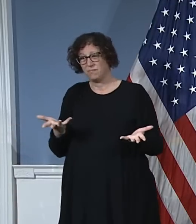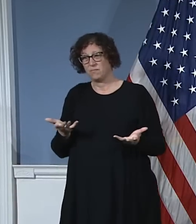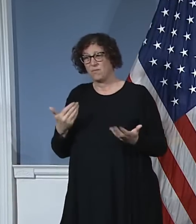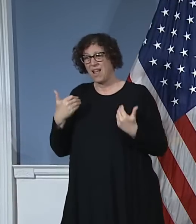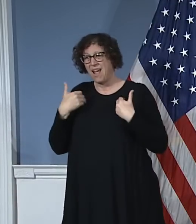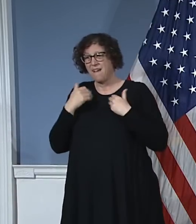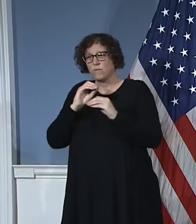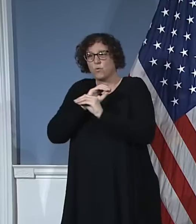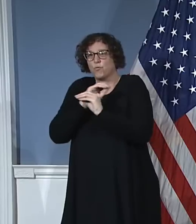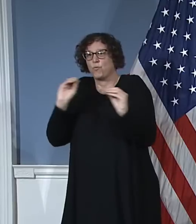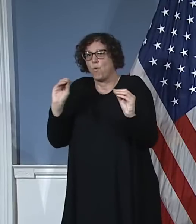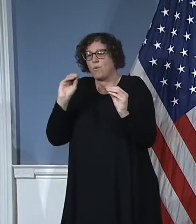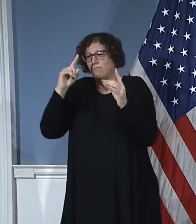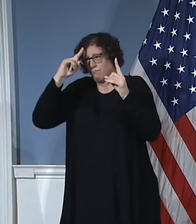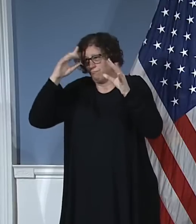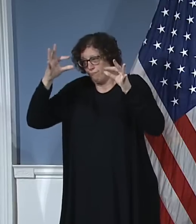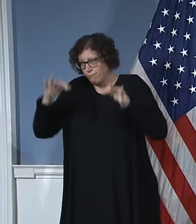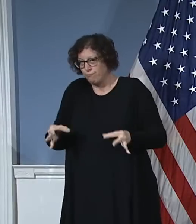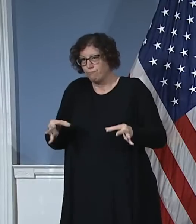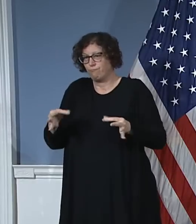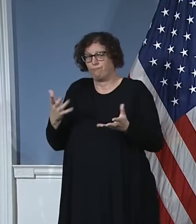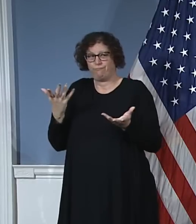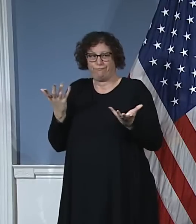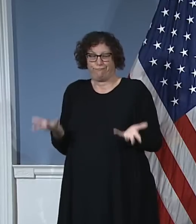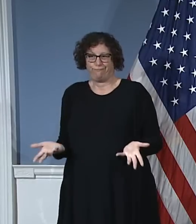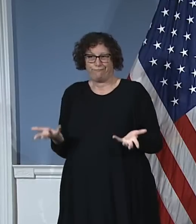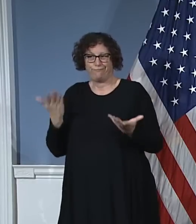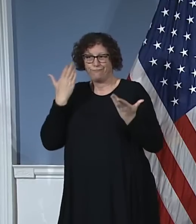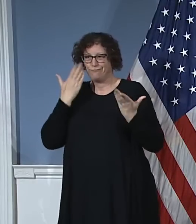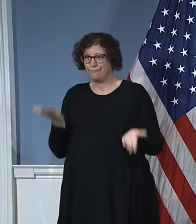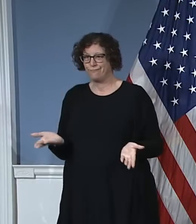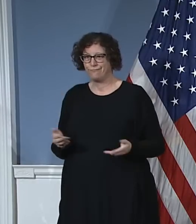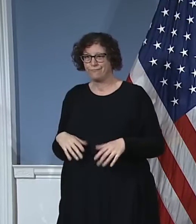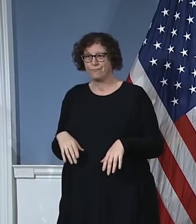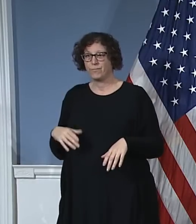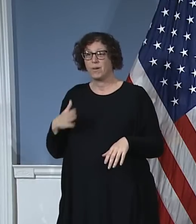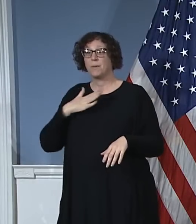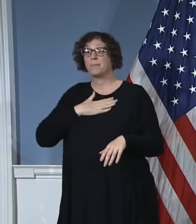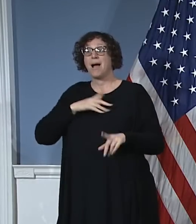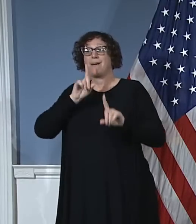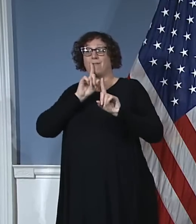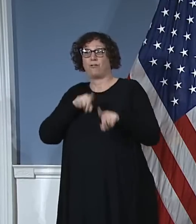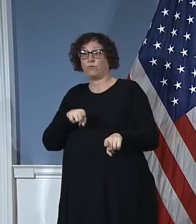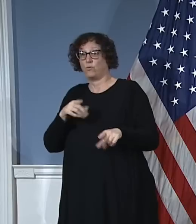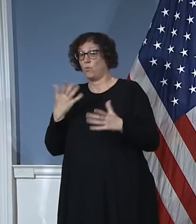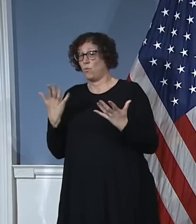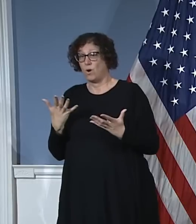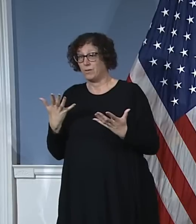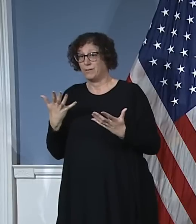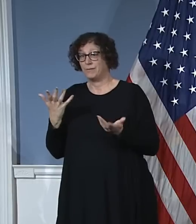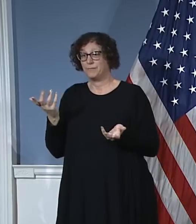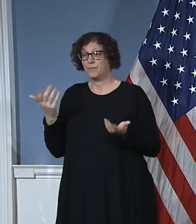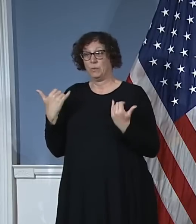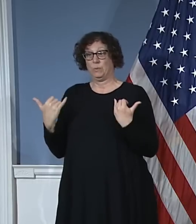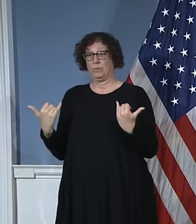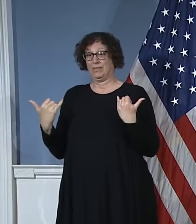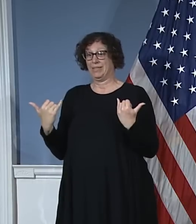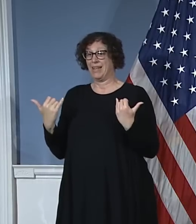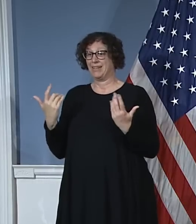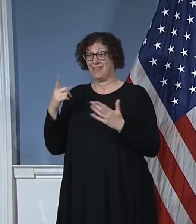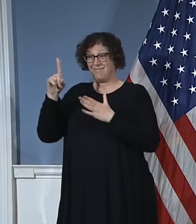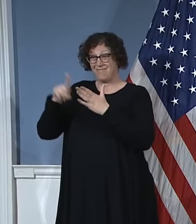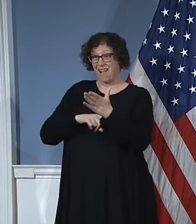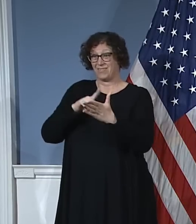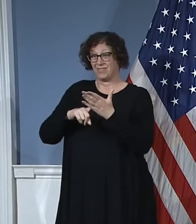going to happen. So the answer to your question is certainly I'm not ready to say that today. I don't think that's something we're going to want to